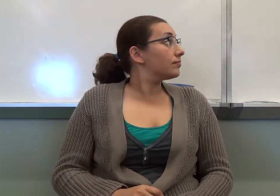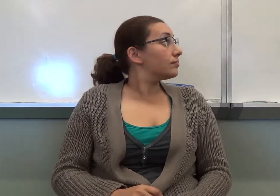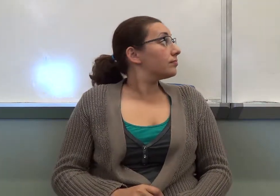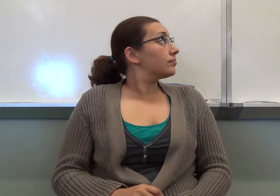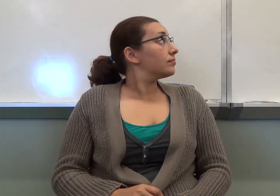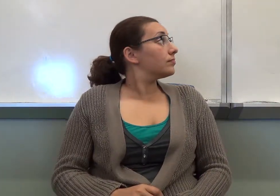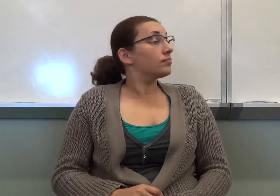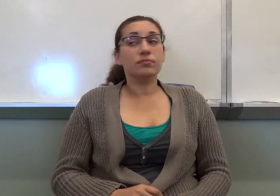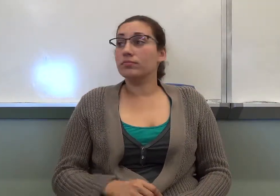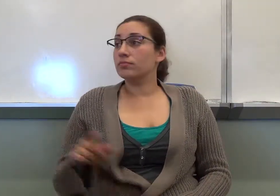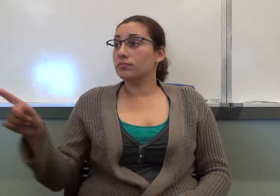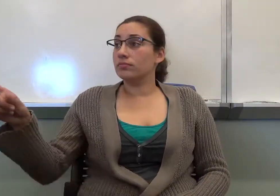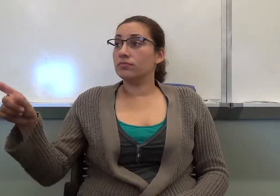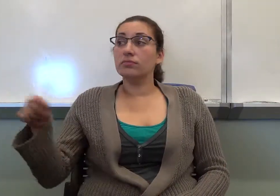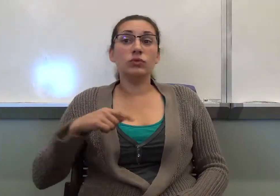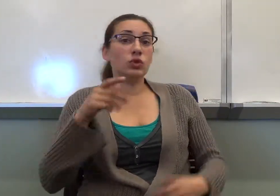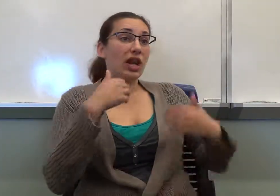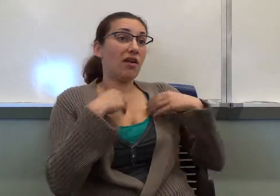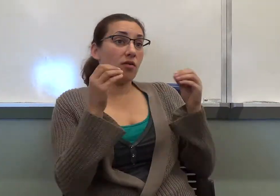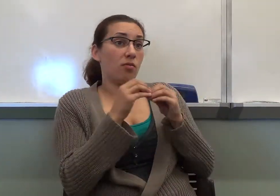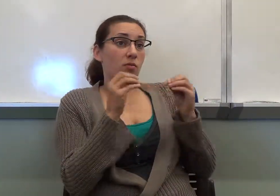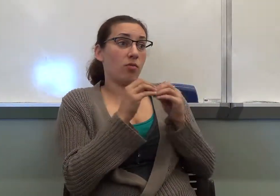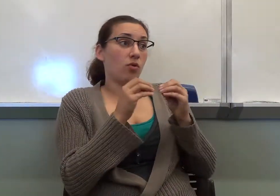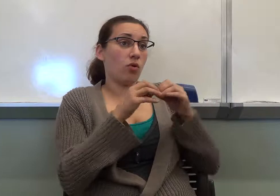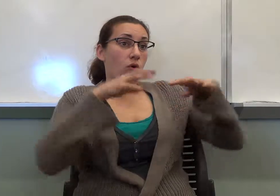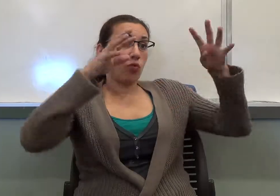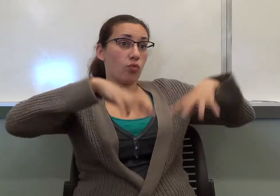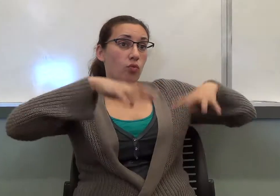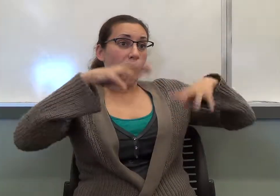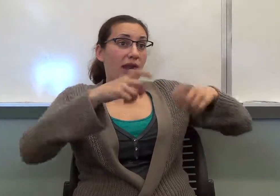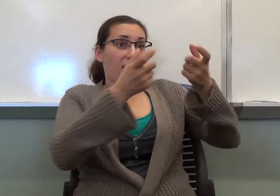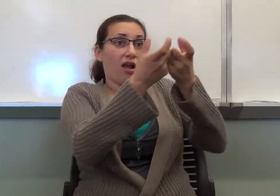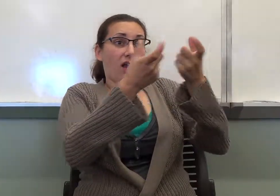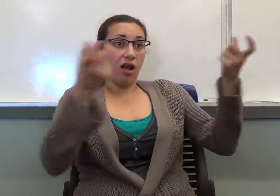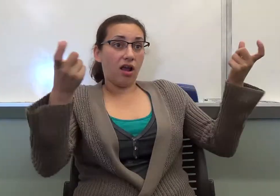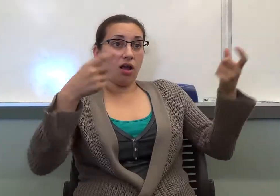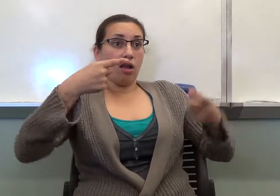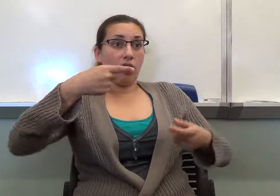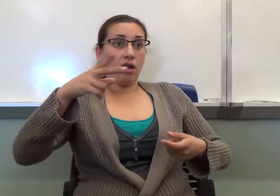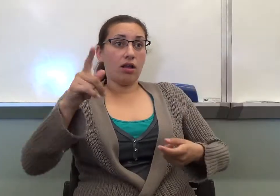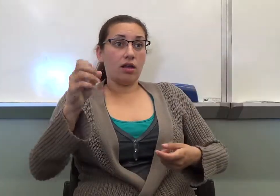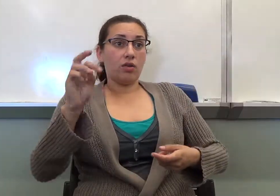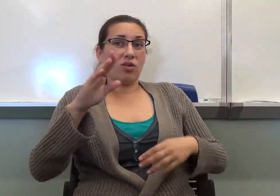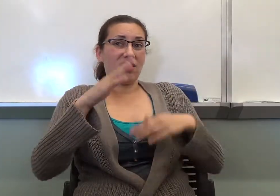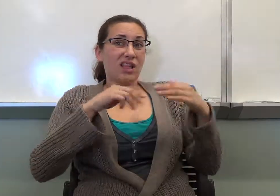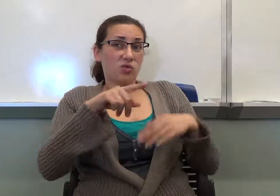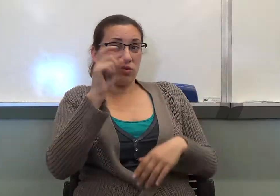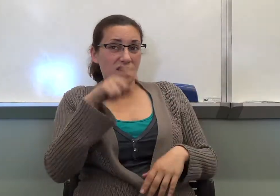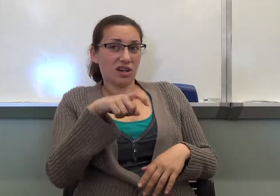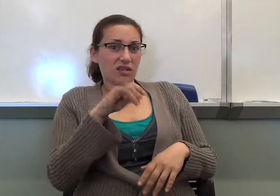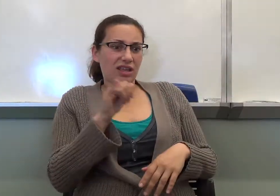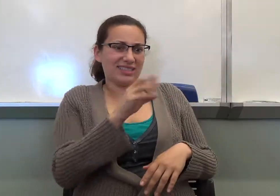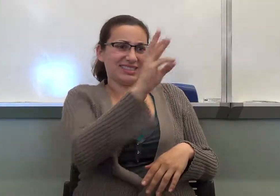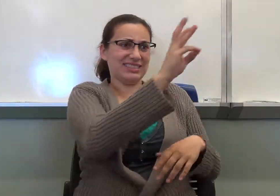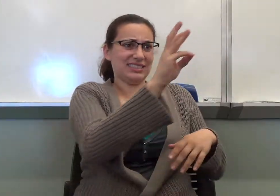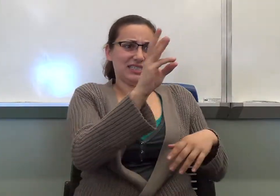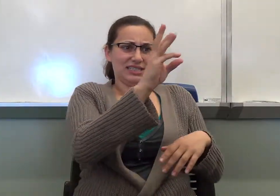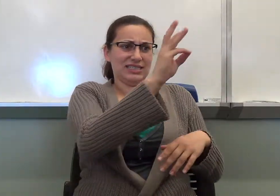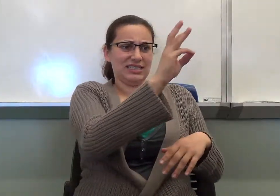Well, yeah, but you're gonna have more rain gutters than you need. Yeah, I yeah. mean, I'm sorry? you're doing 60 by 80, but you're gonna